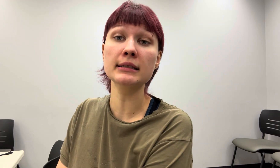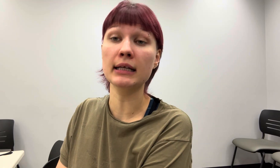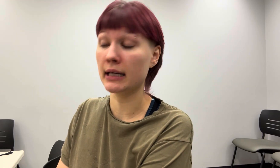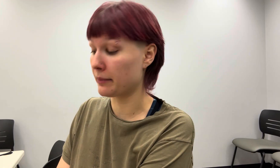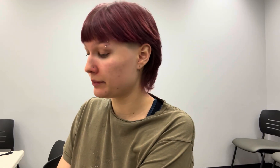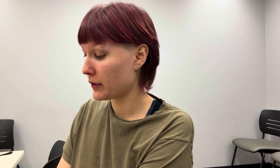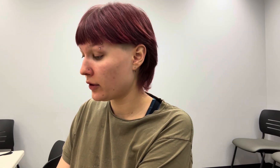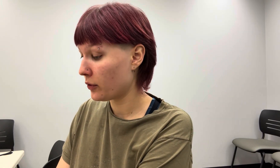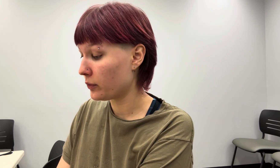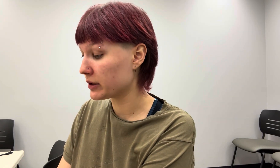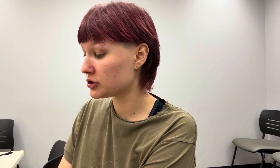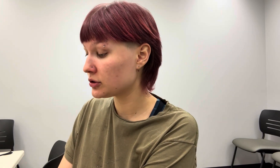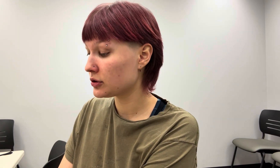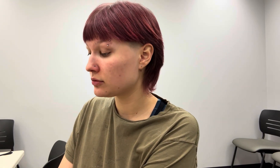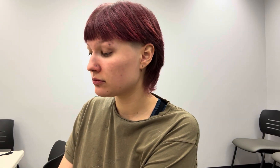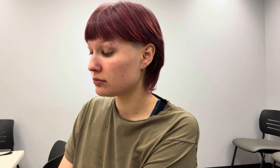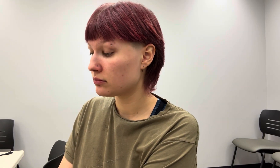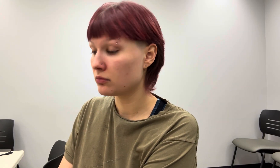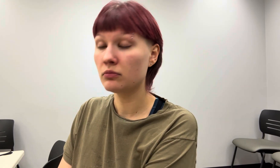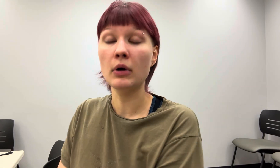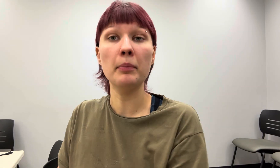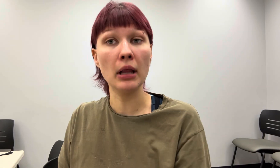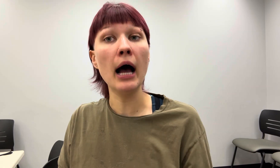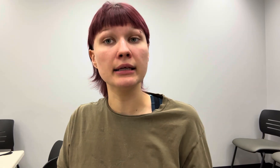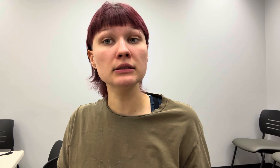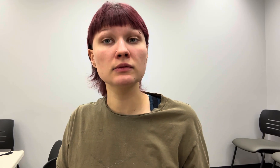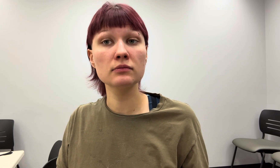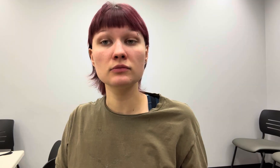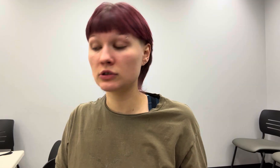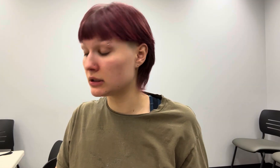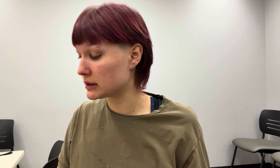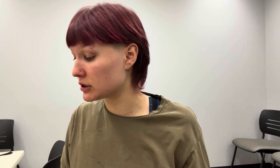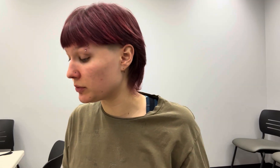synonym, which applies to the situation.